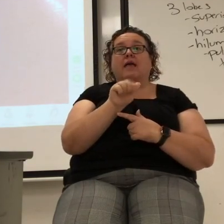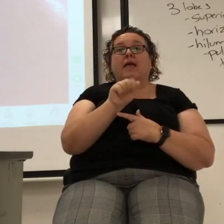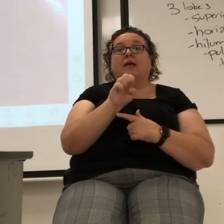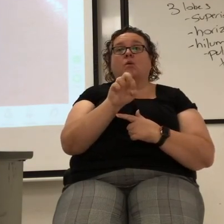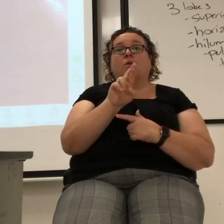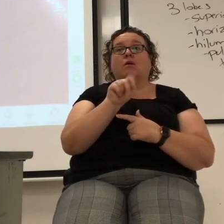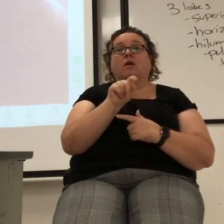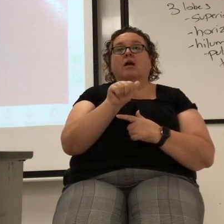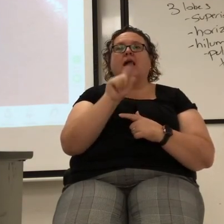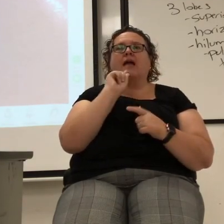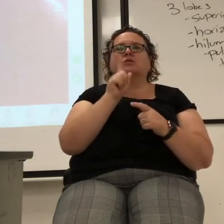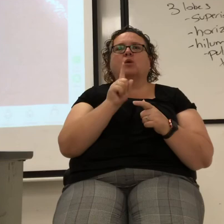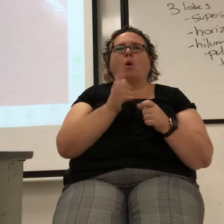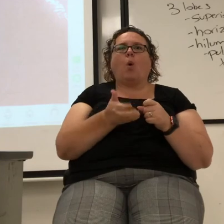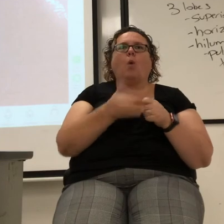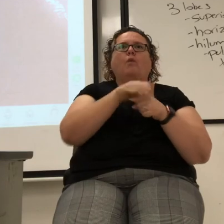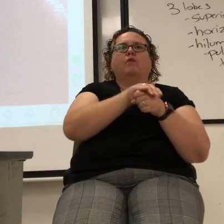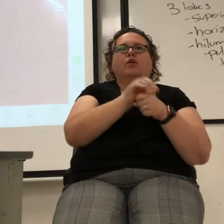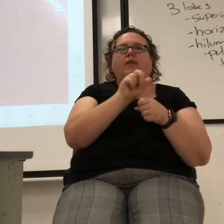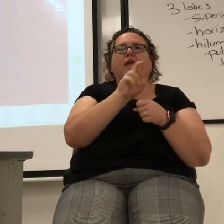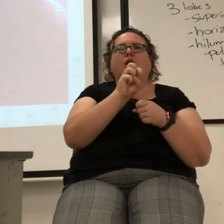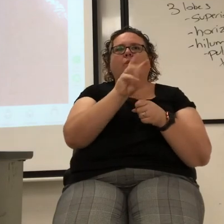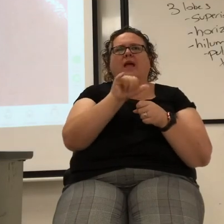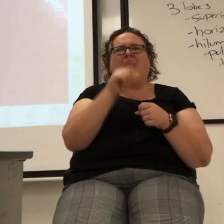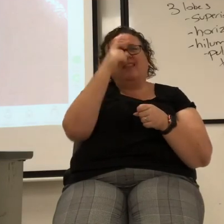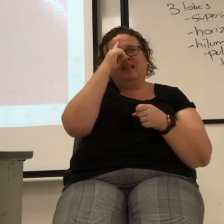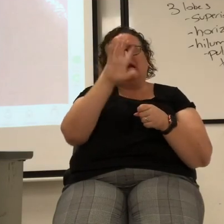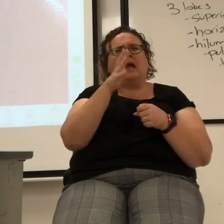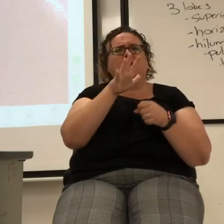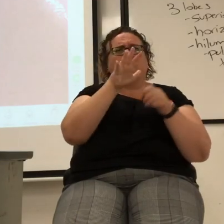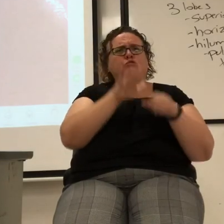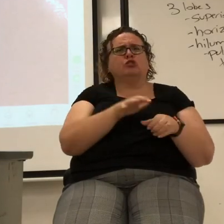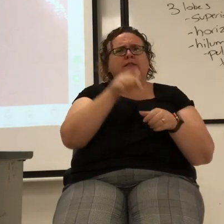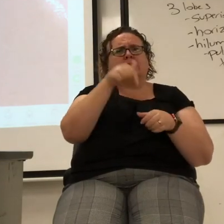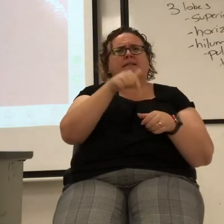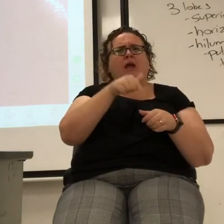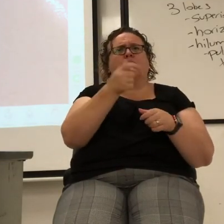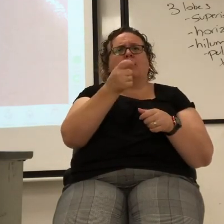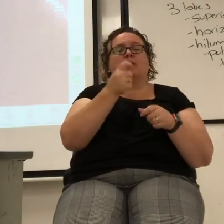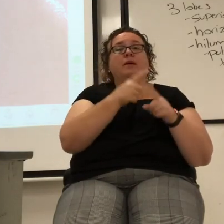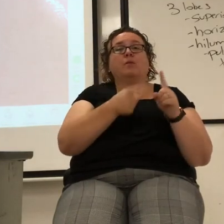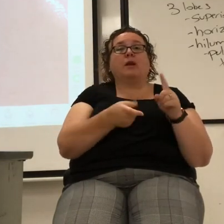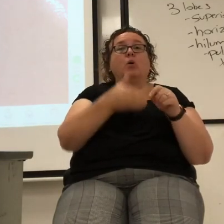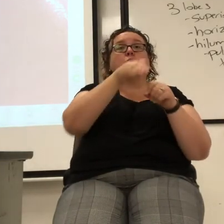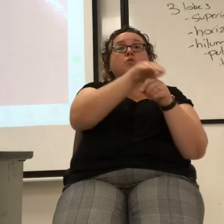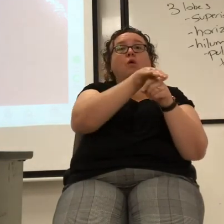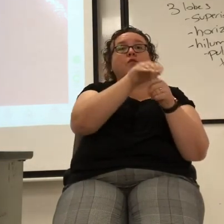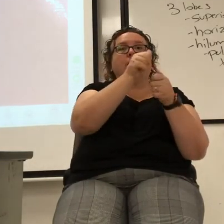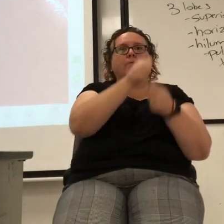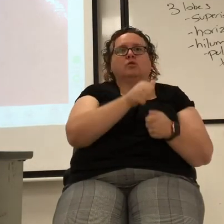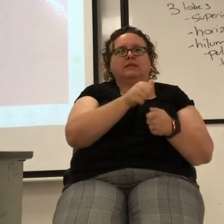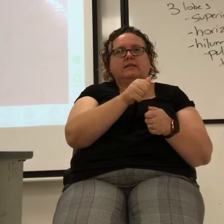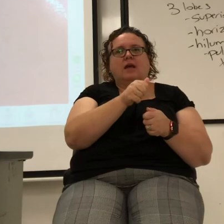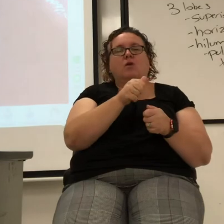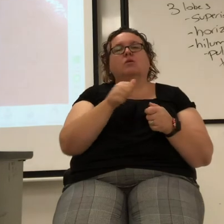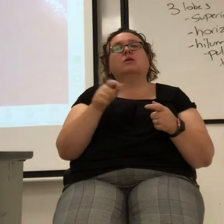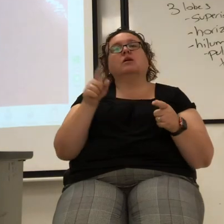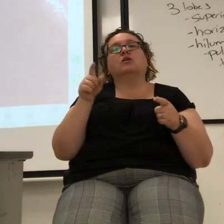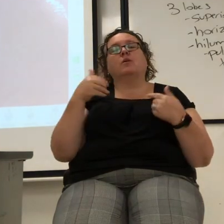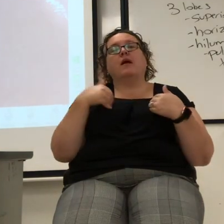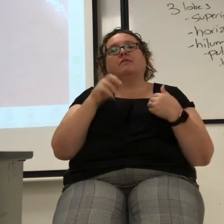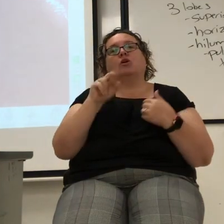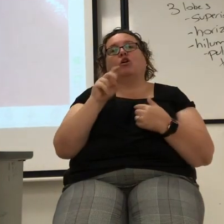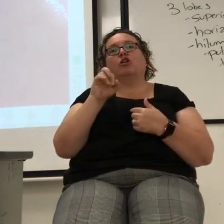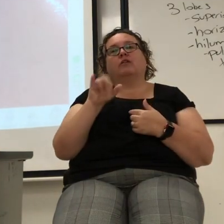the aorta has to go over the airway. I think it kind of pushes it down a little bit. So when it goes over and pulls it down, you have the